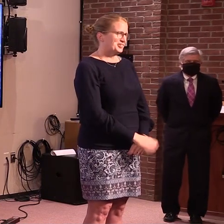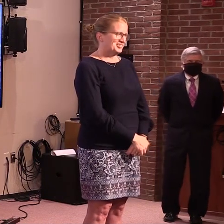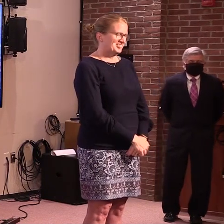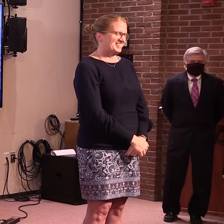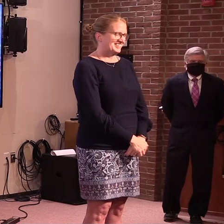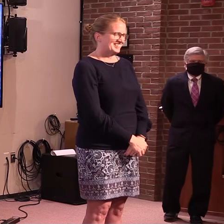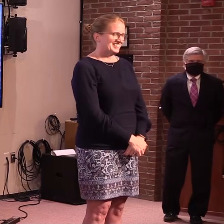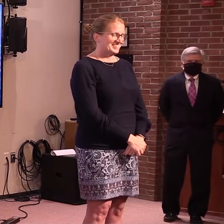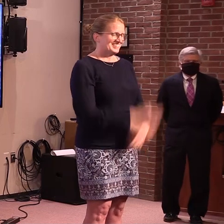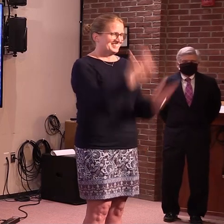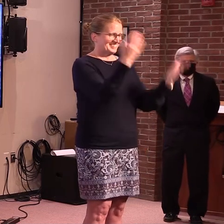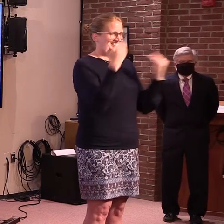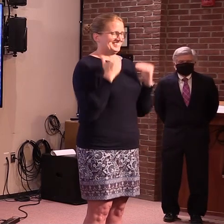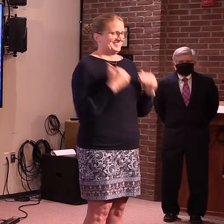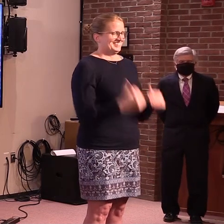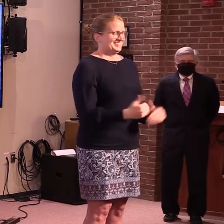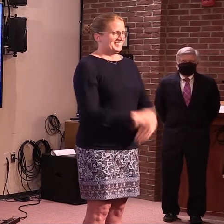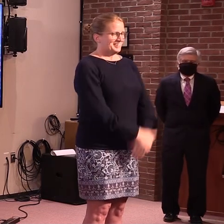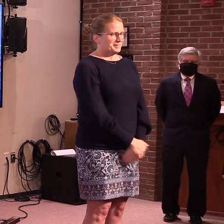right, Eric, the Times Argus.